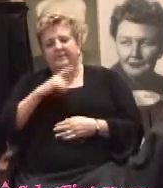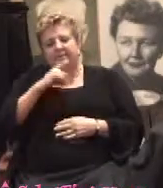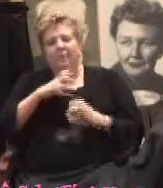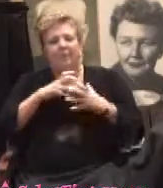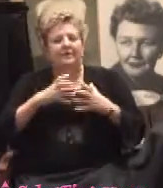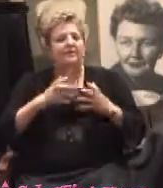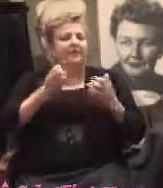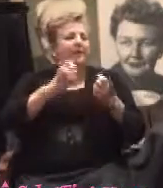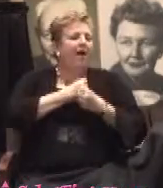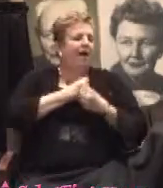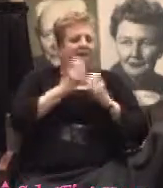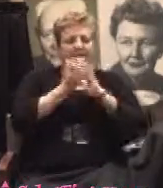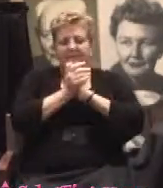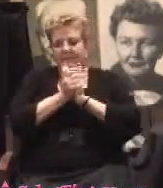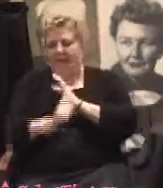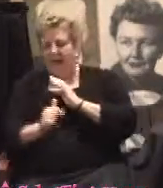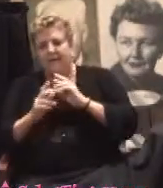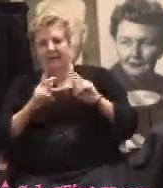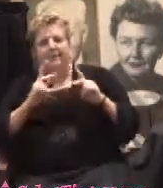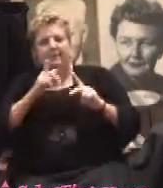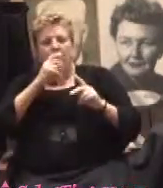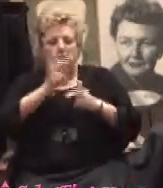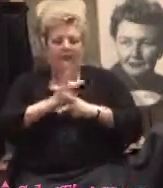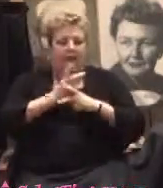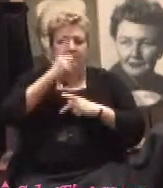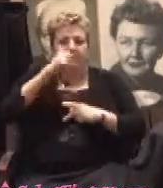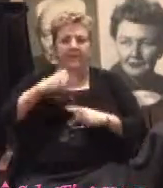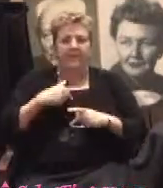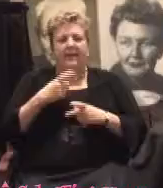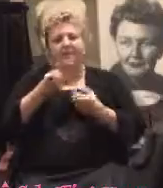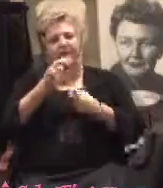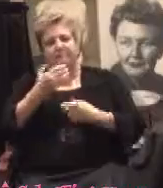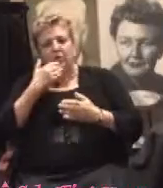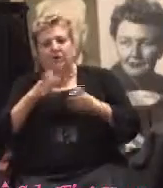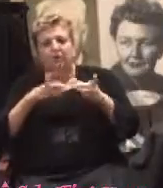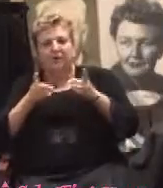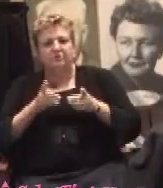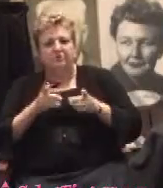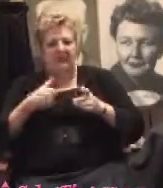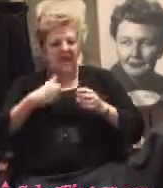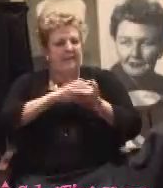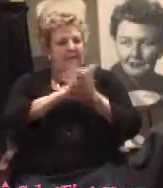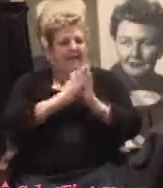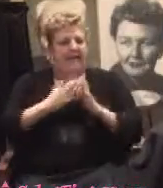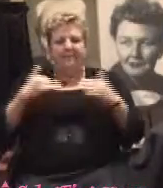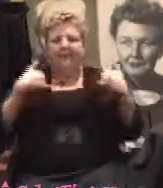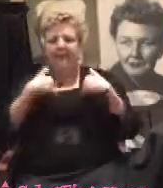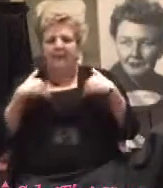had people who cared for me and gave me the right direction, and I turned into an animal with